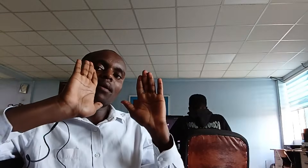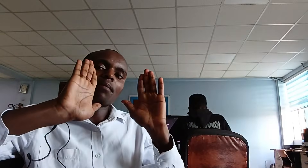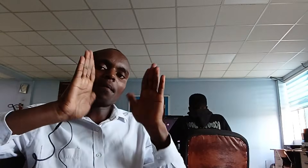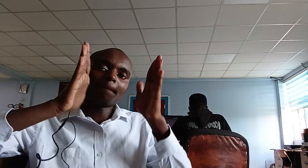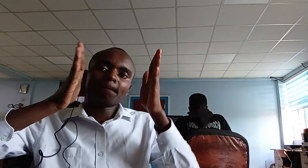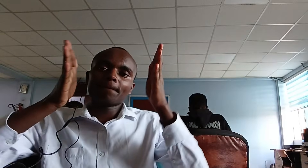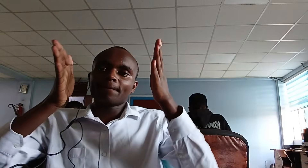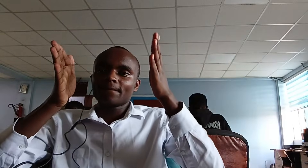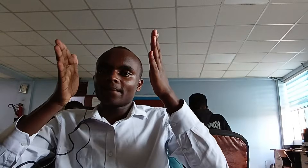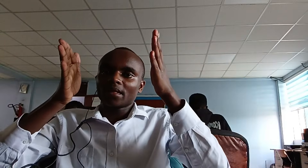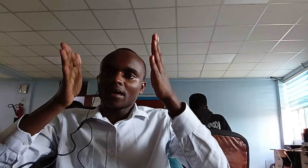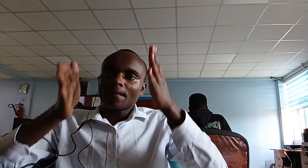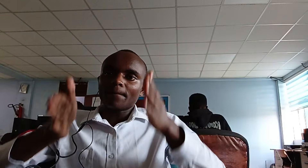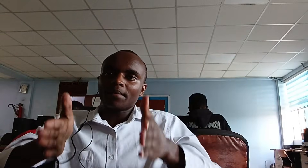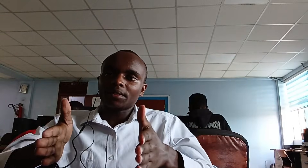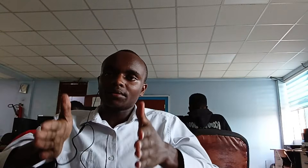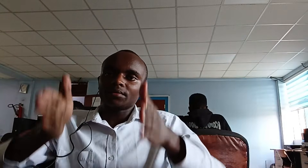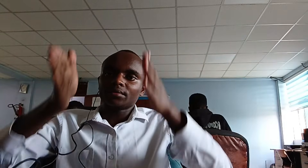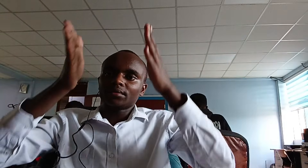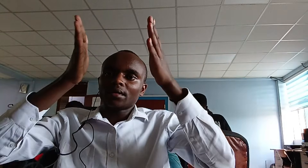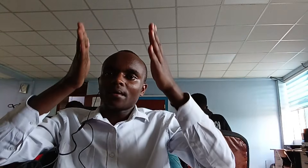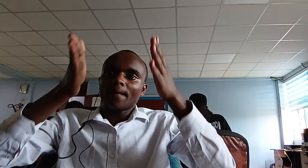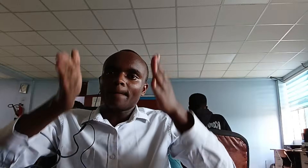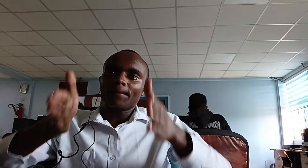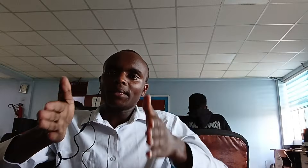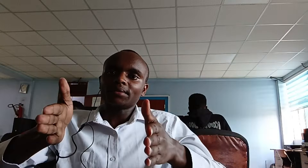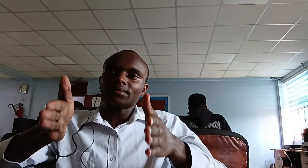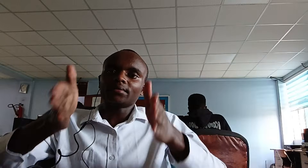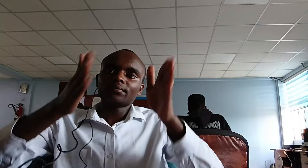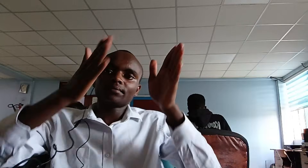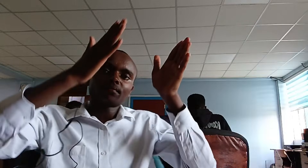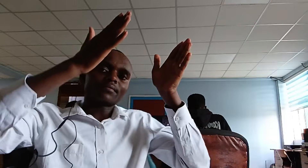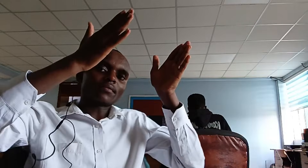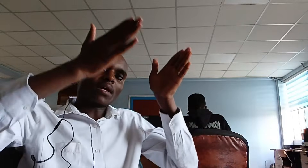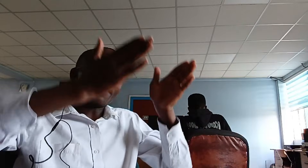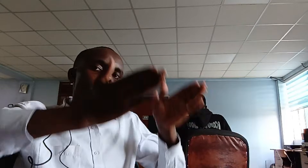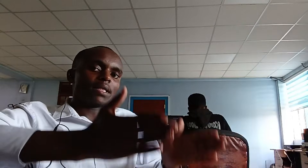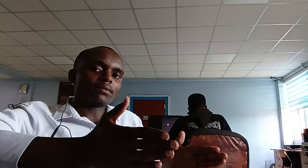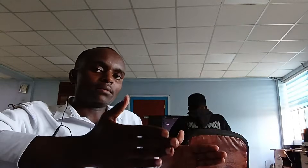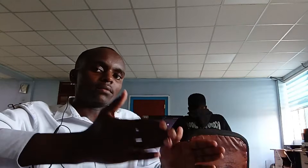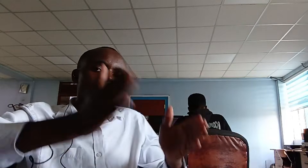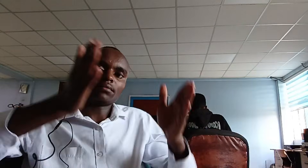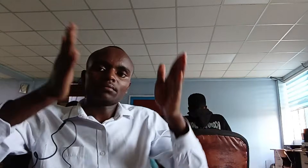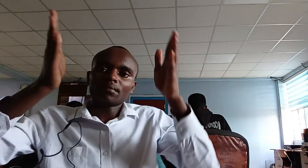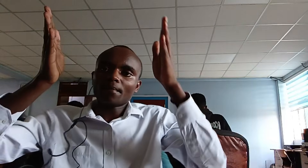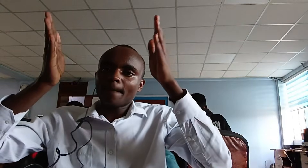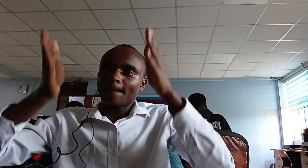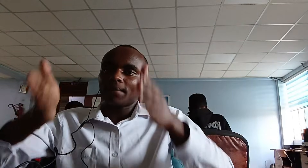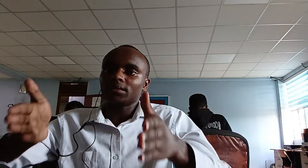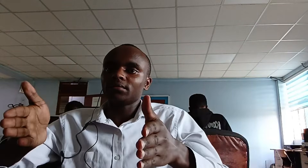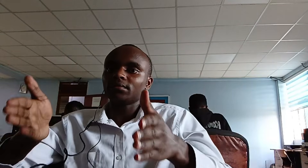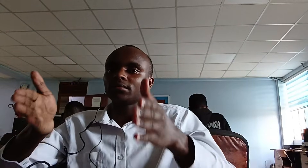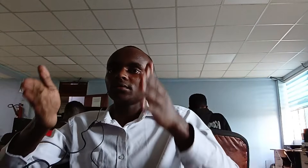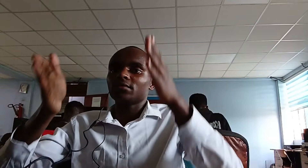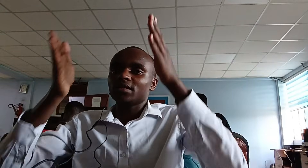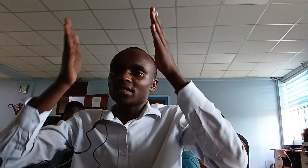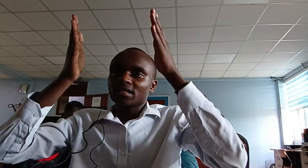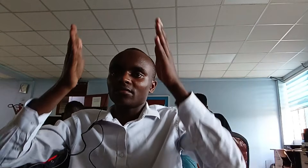palm, person, person, person, person. So this is the sign for